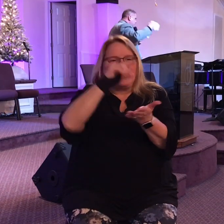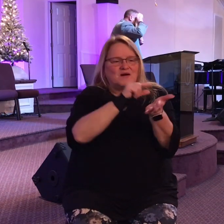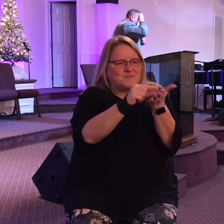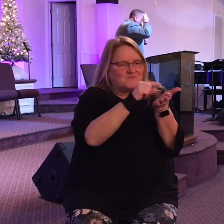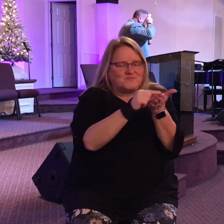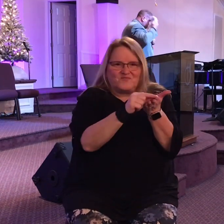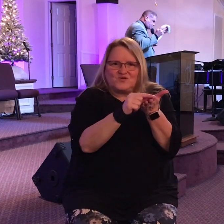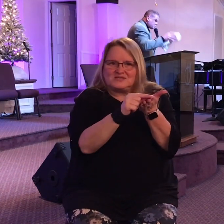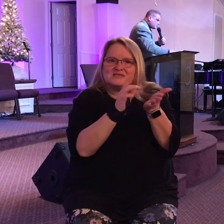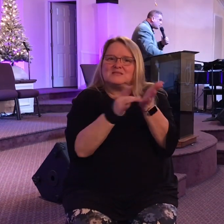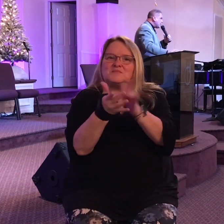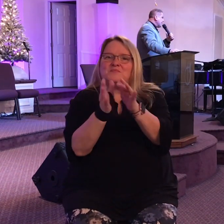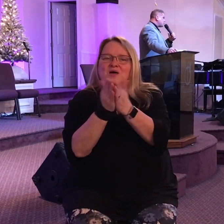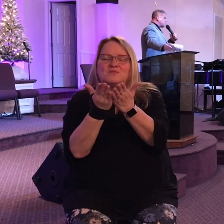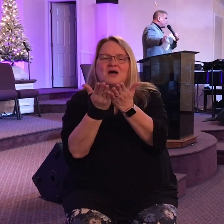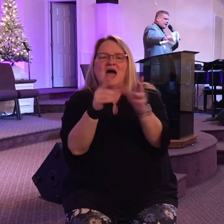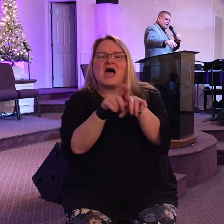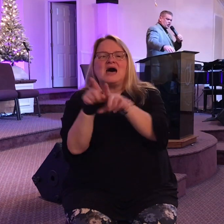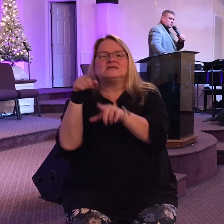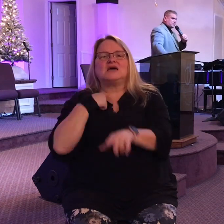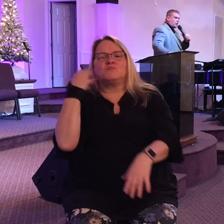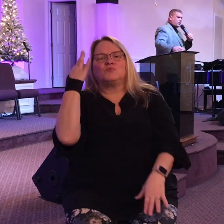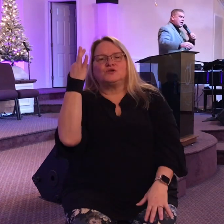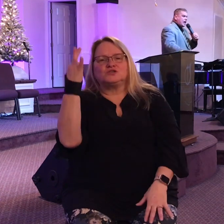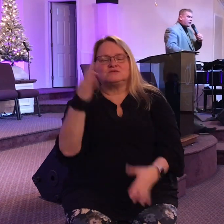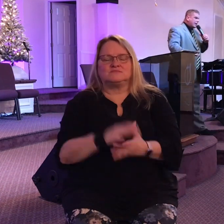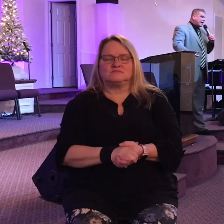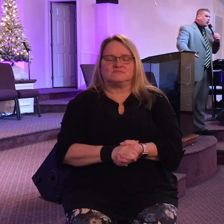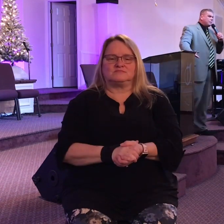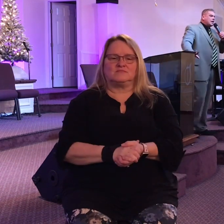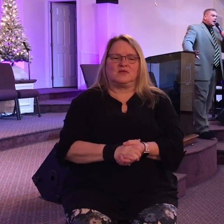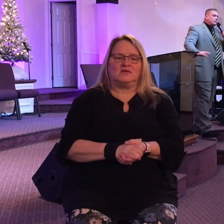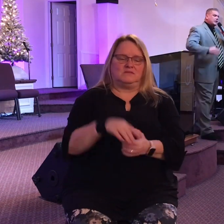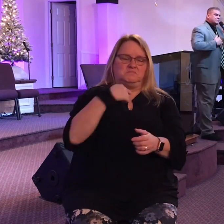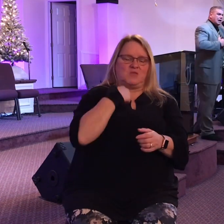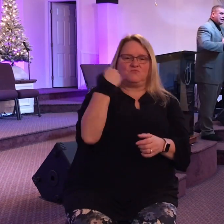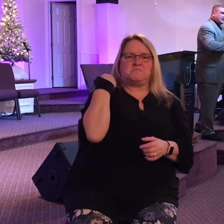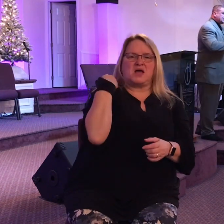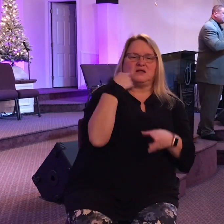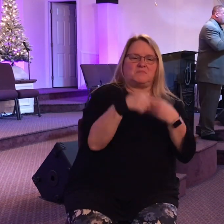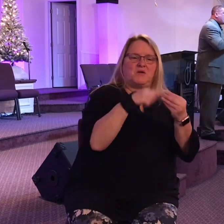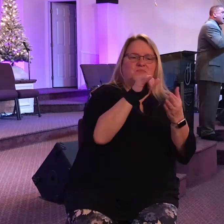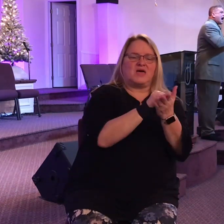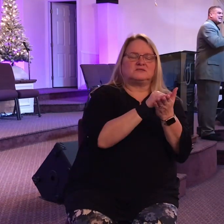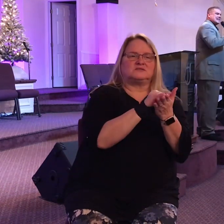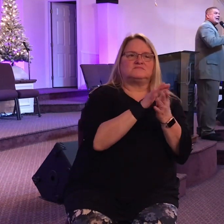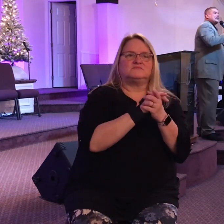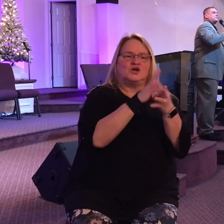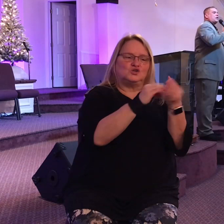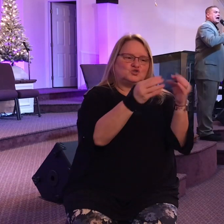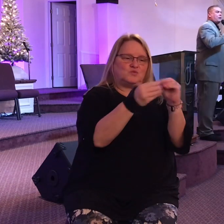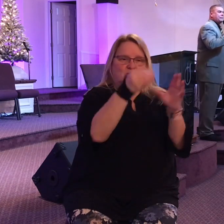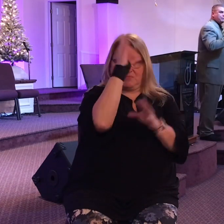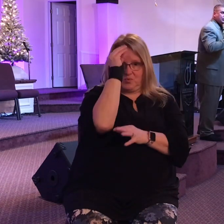the joke of the little boy. He left church one morning, and on the ride home with his mama, he says, Mama, I